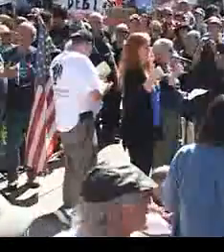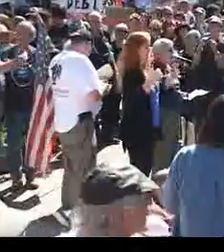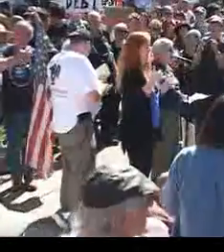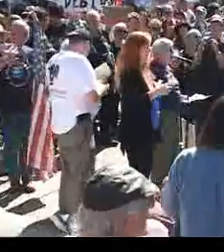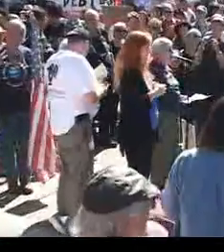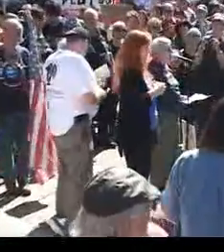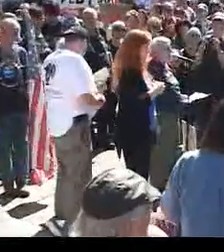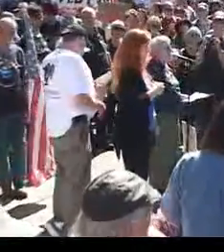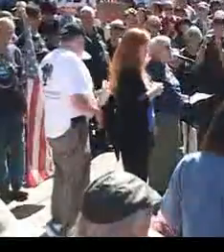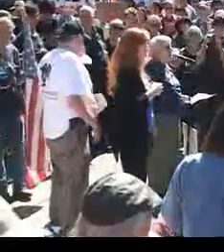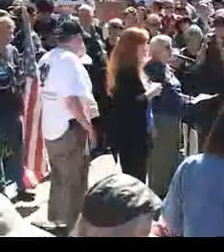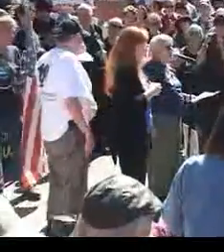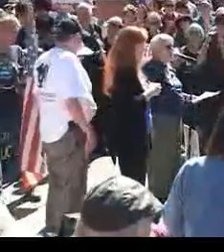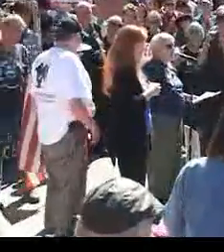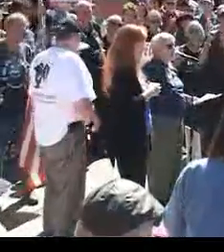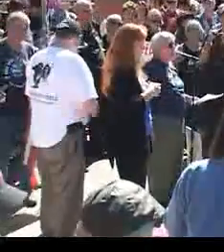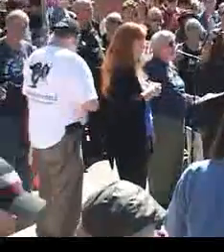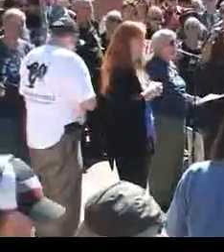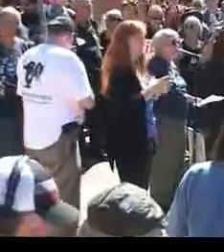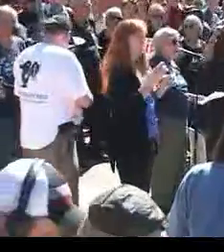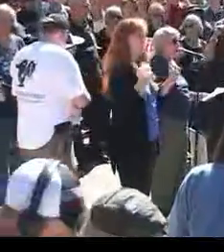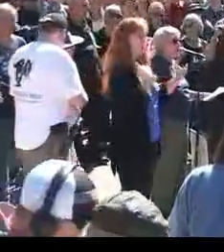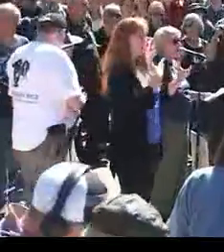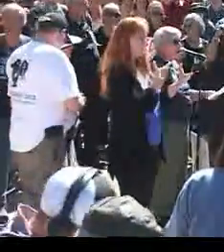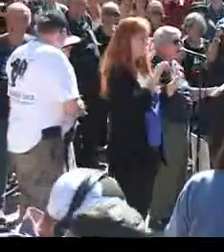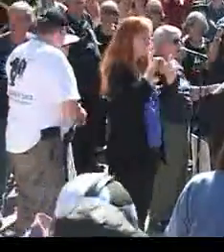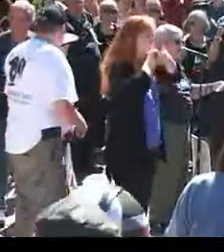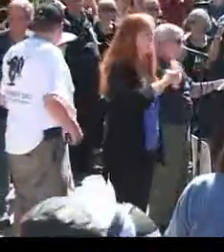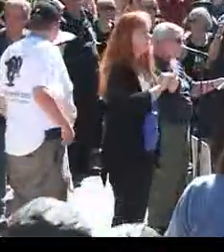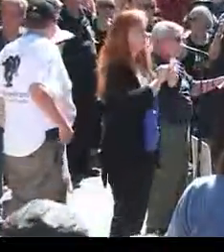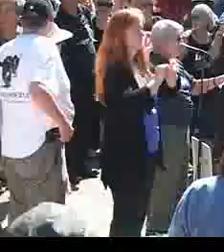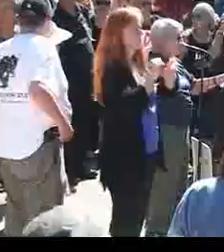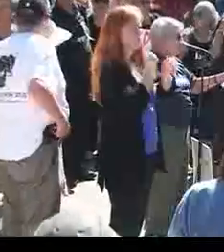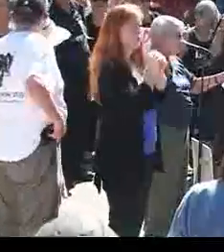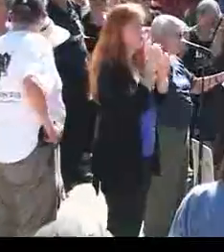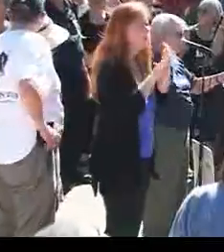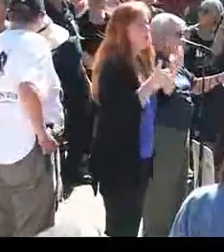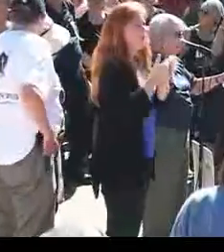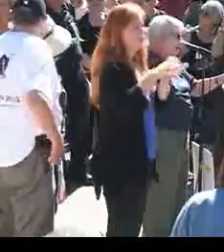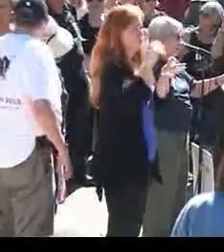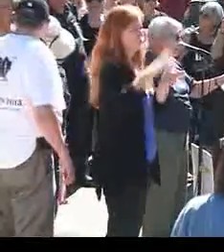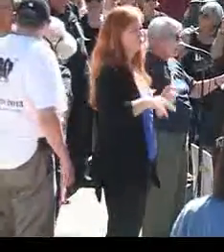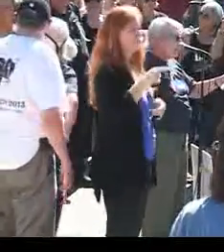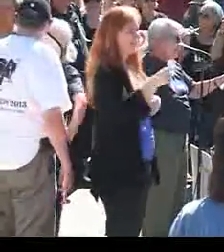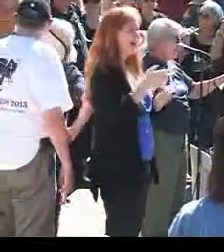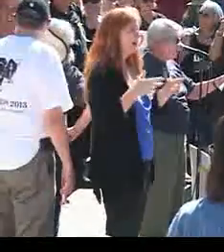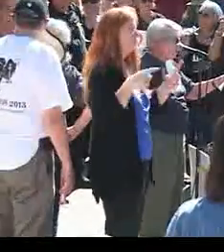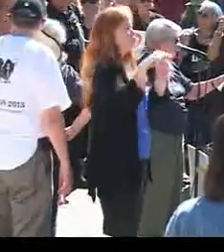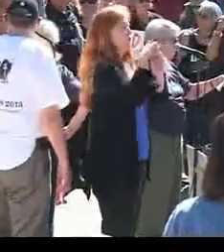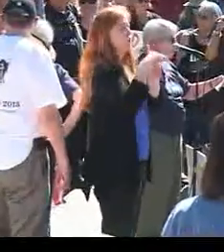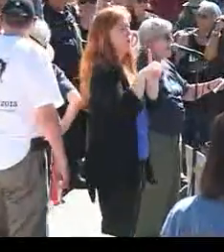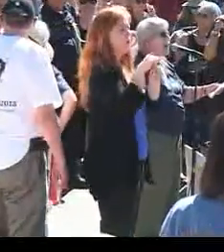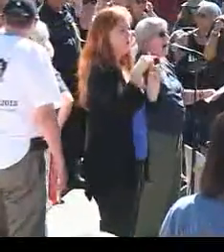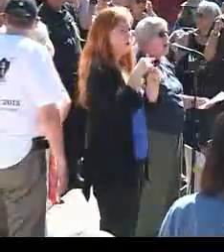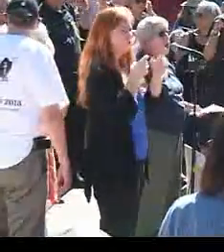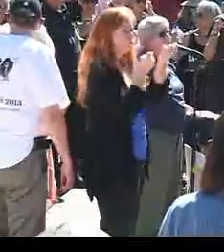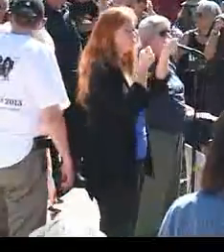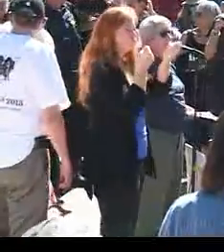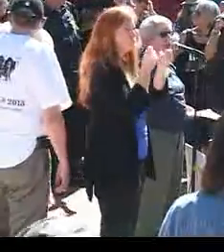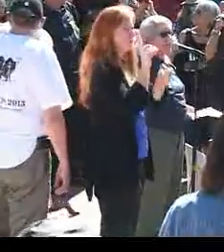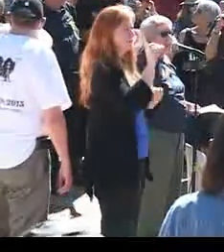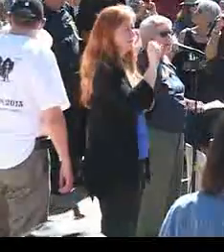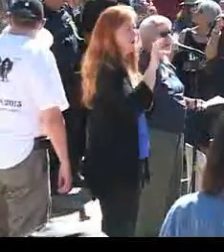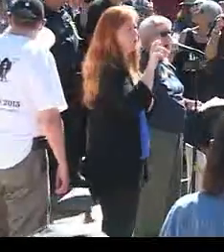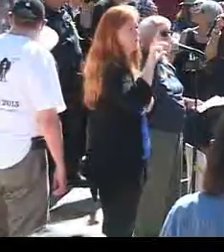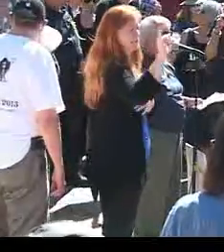yellow ribbons that we're wearing in solidarity with the courage of those students in that pro-democracy movement. I want